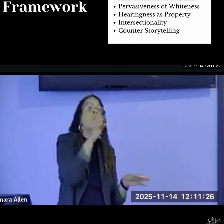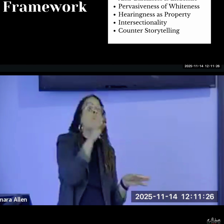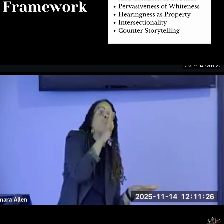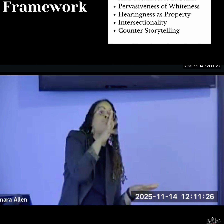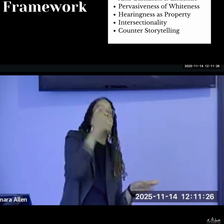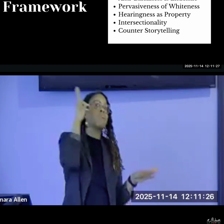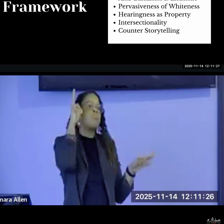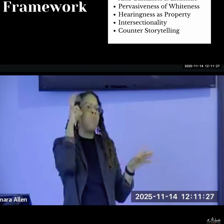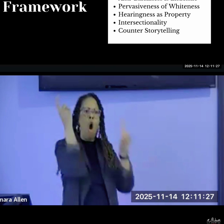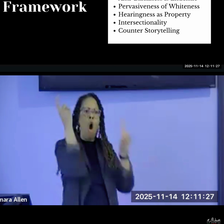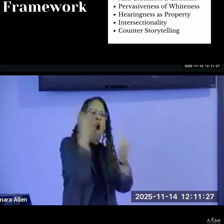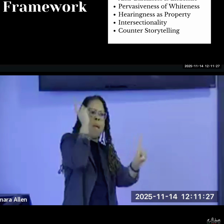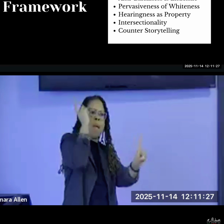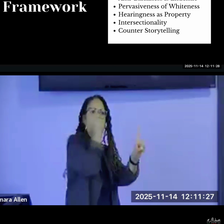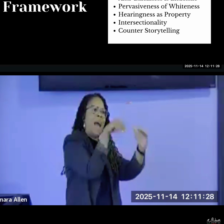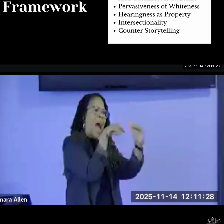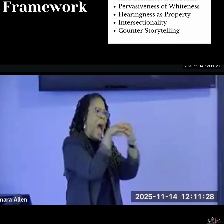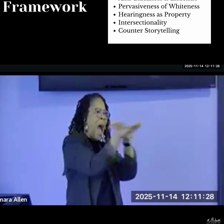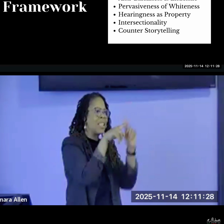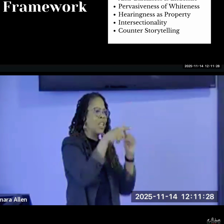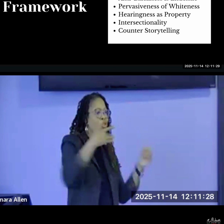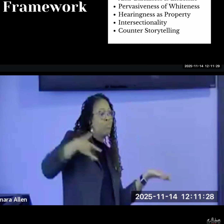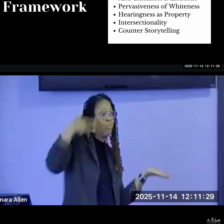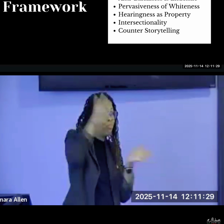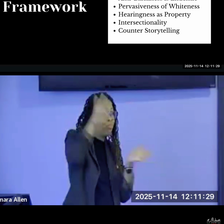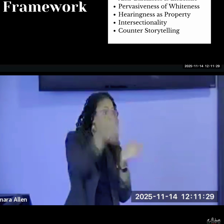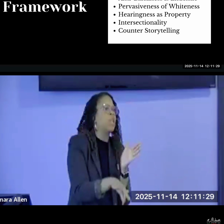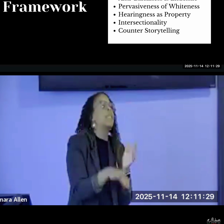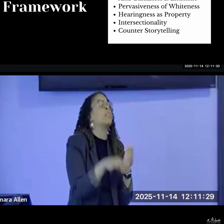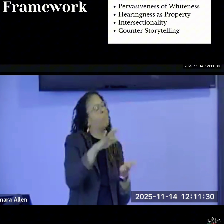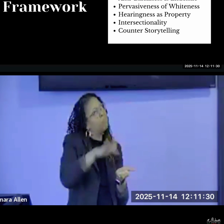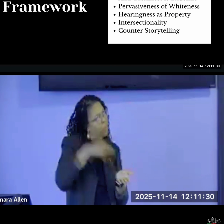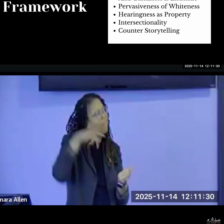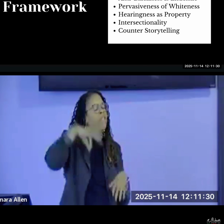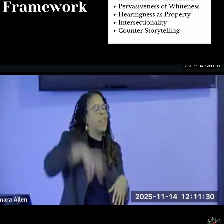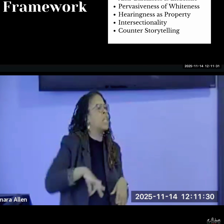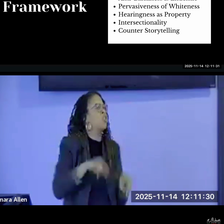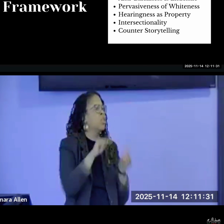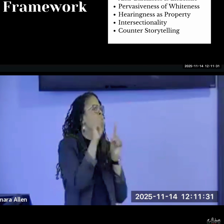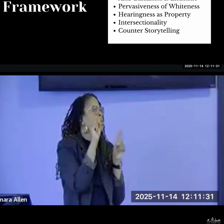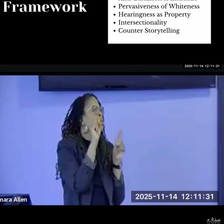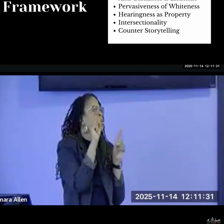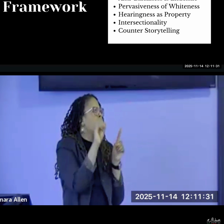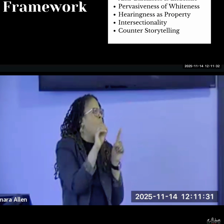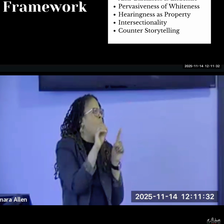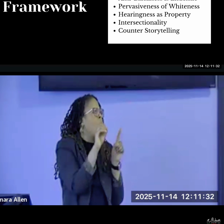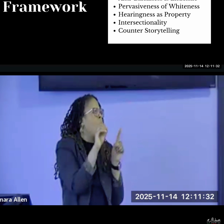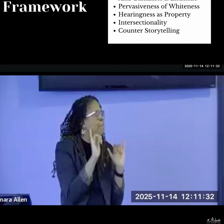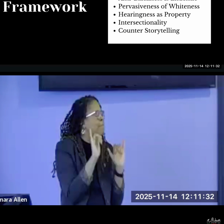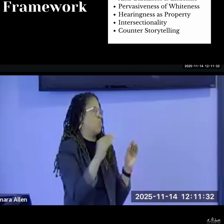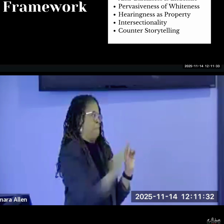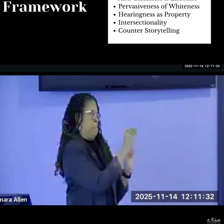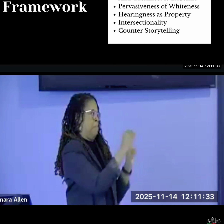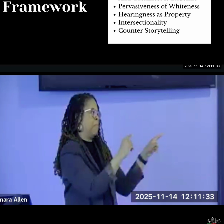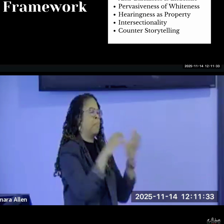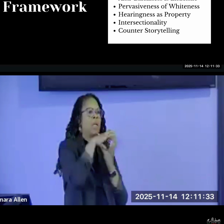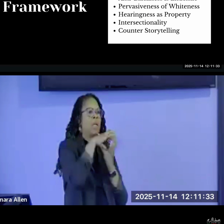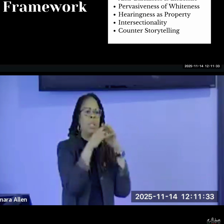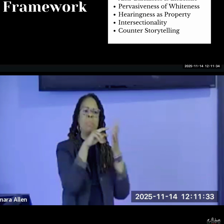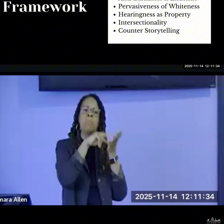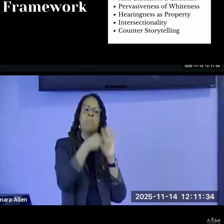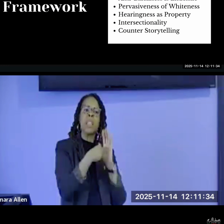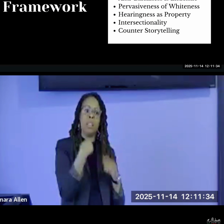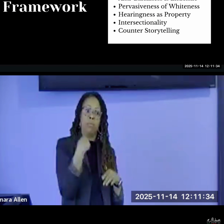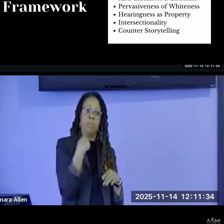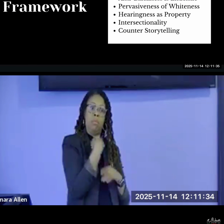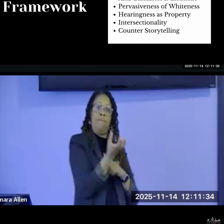I'm sure we live, we think about this world and how hearing people are given the privilege and the opportunity